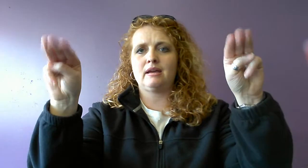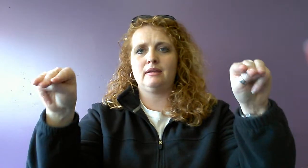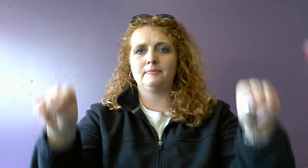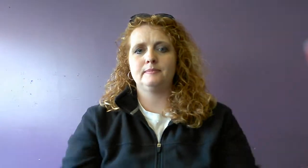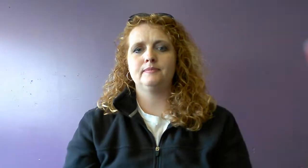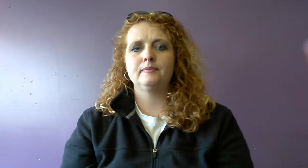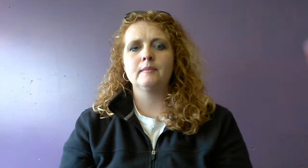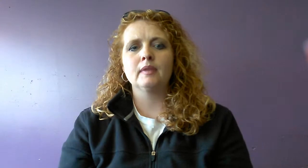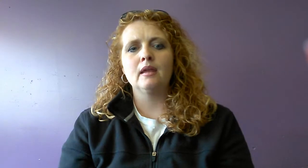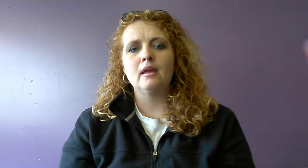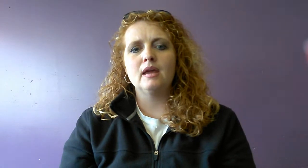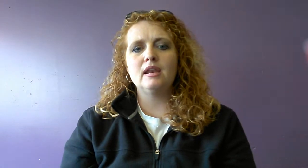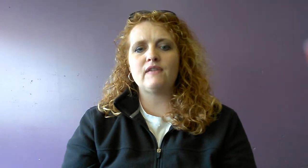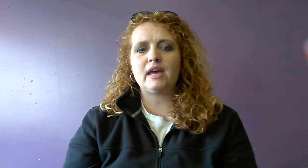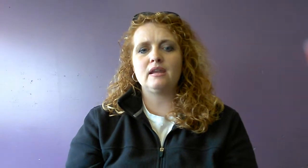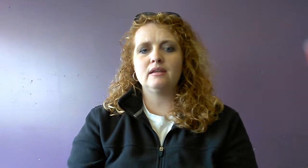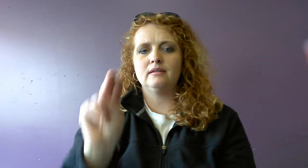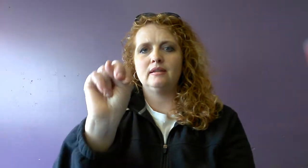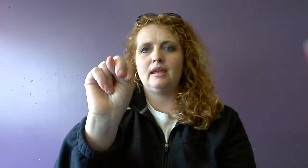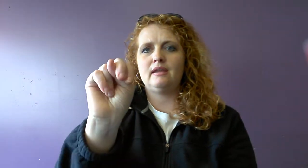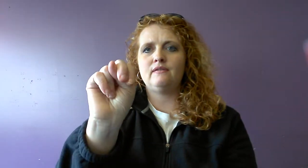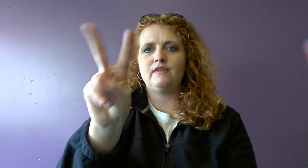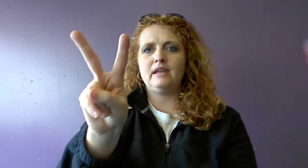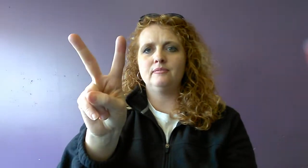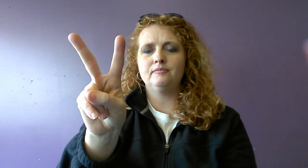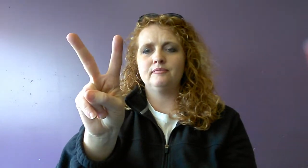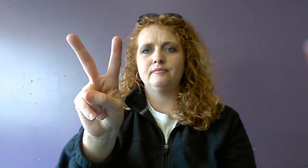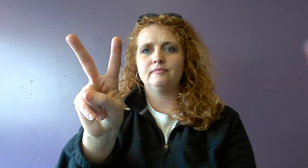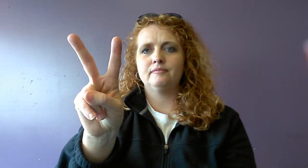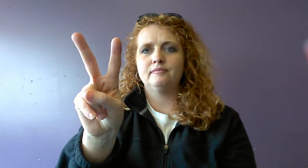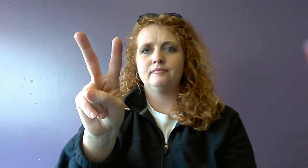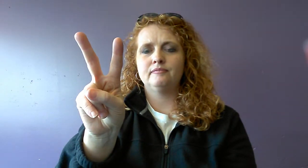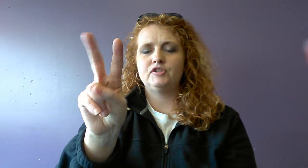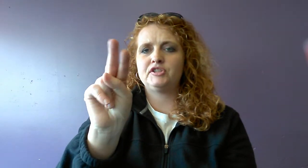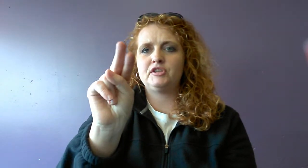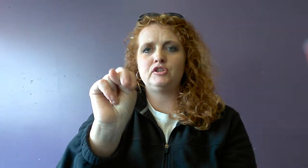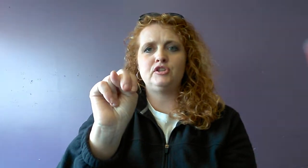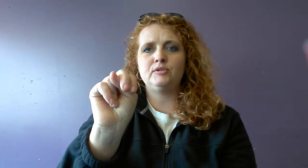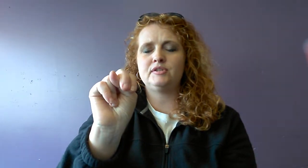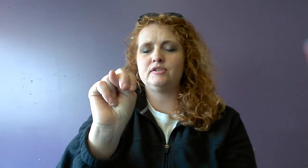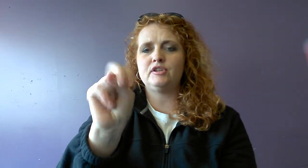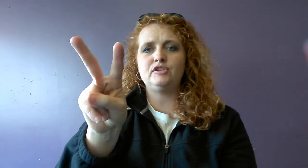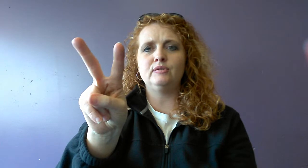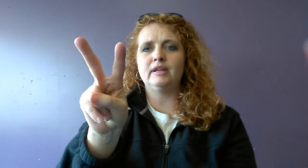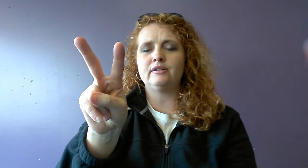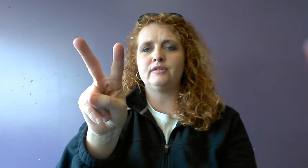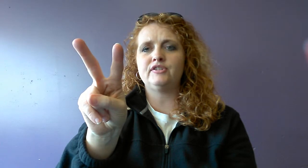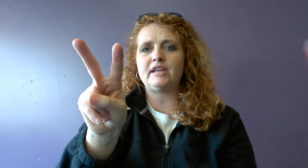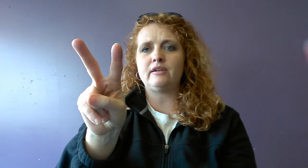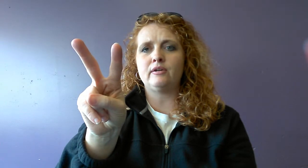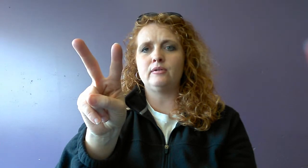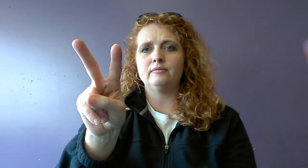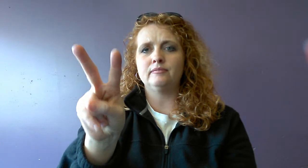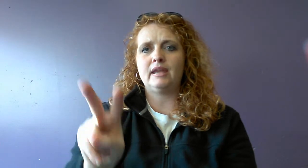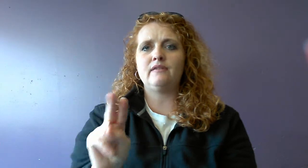sky. Nevada, NV. Just the two letter state code,